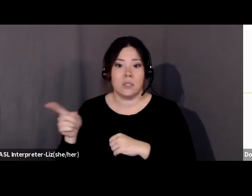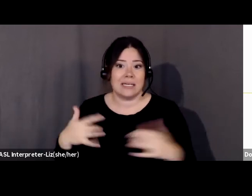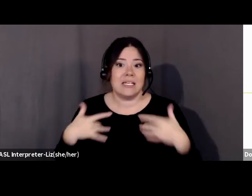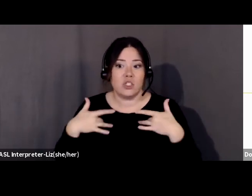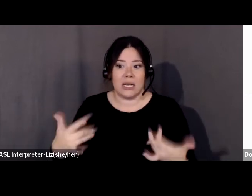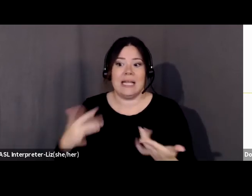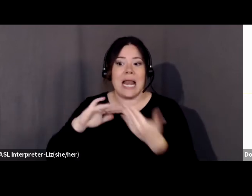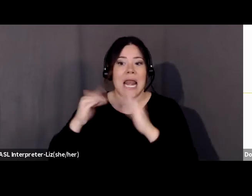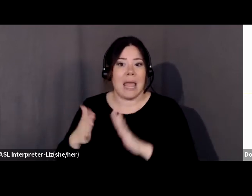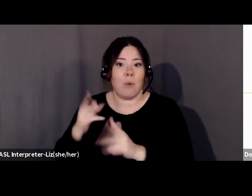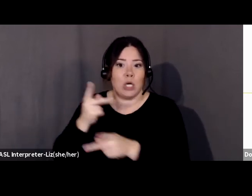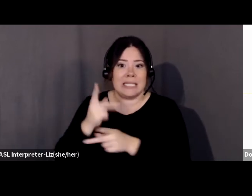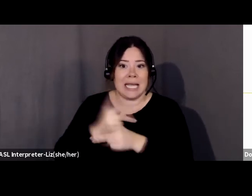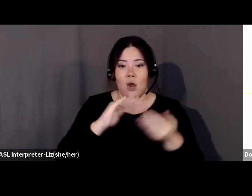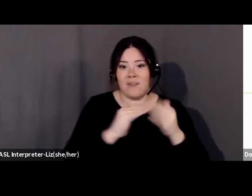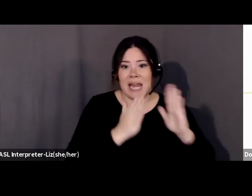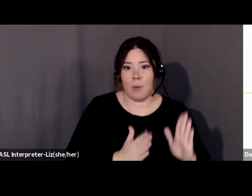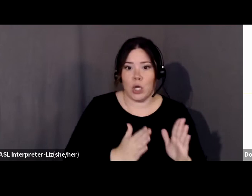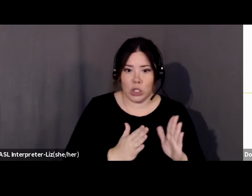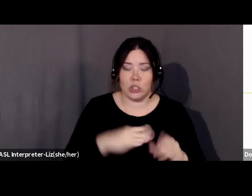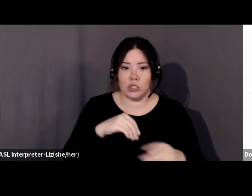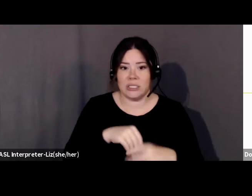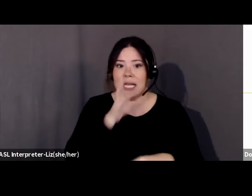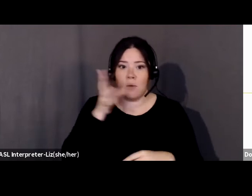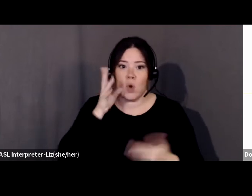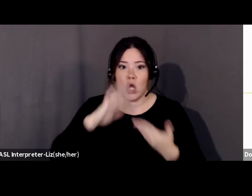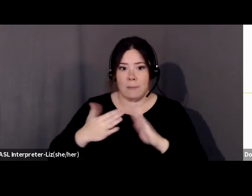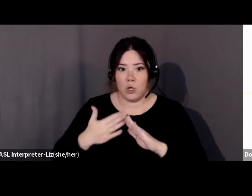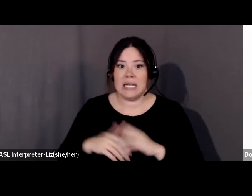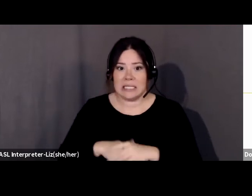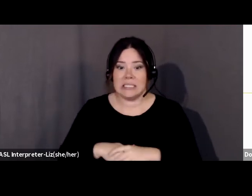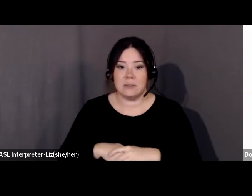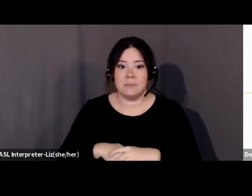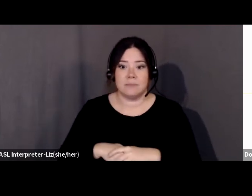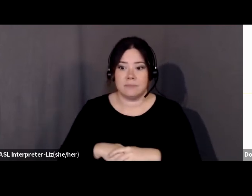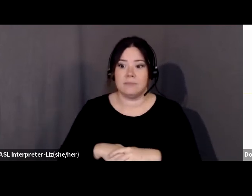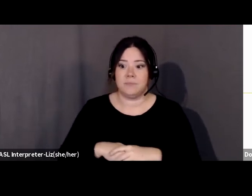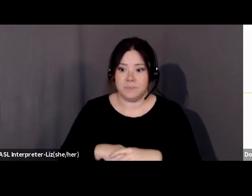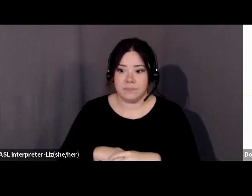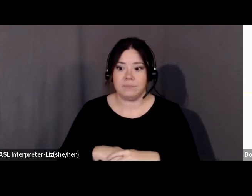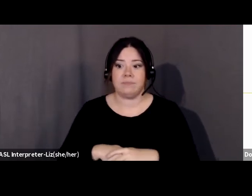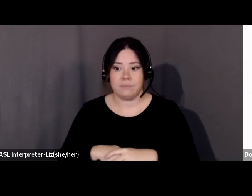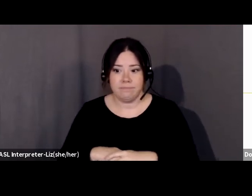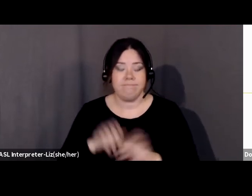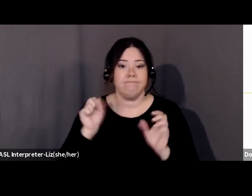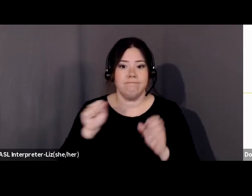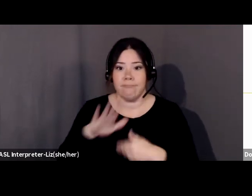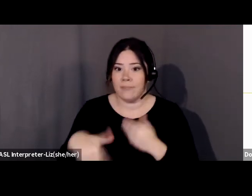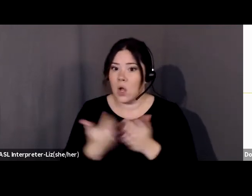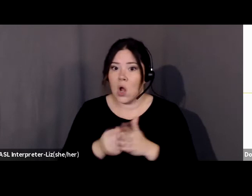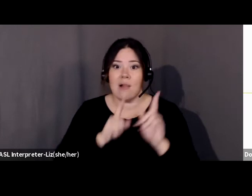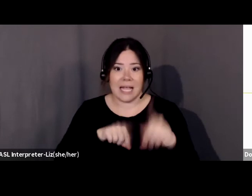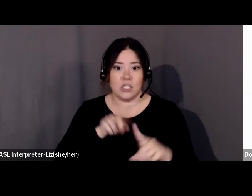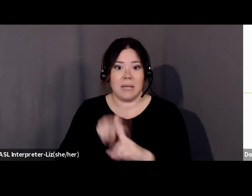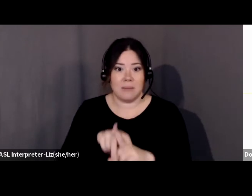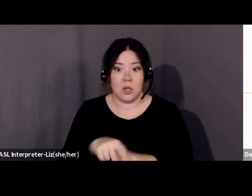traditionally neighbors take care of neighbors in rural communities. All answers that are definitely applicable.